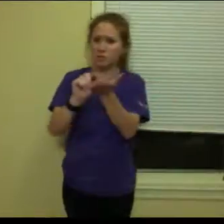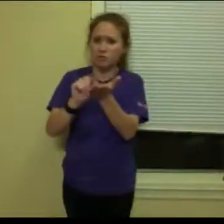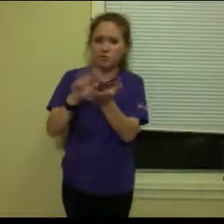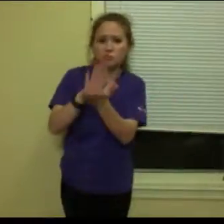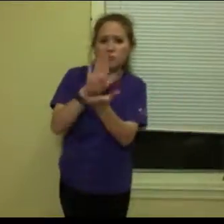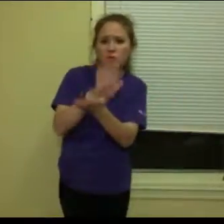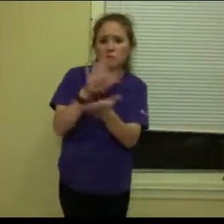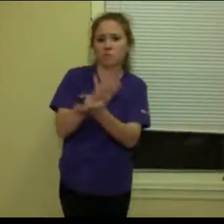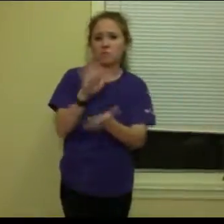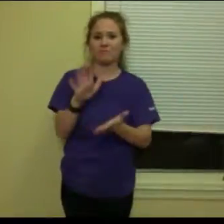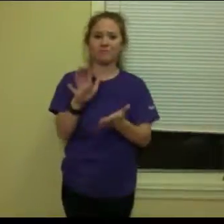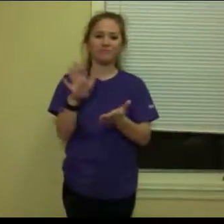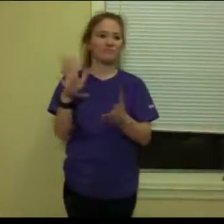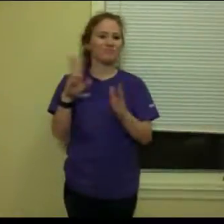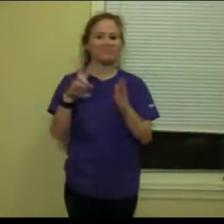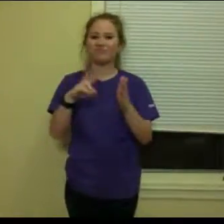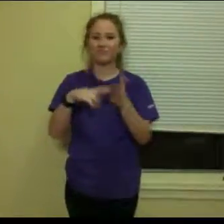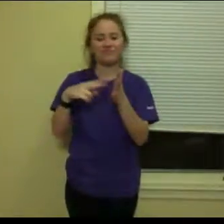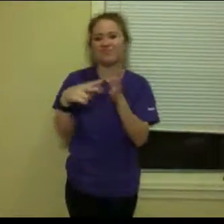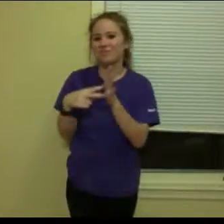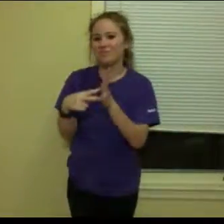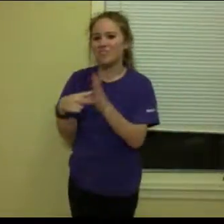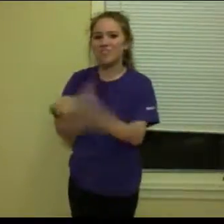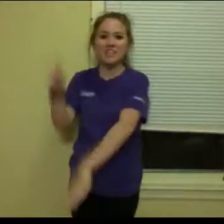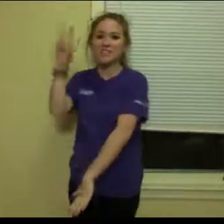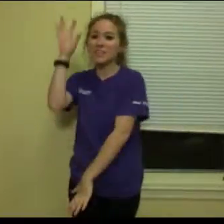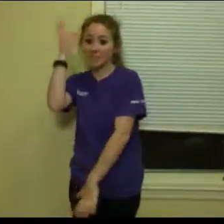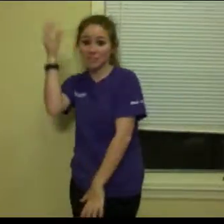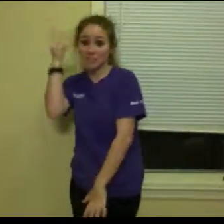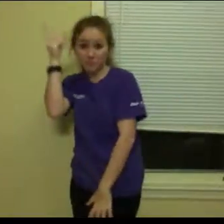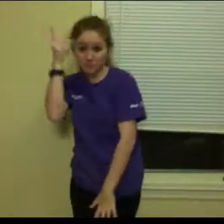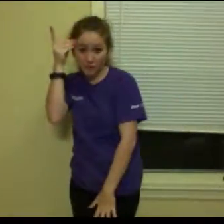People allowed to read the newspaper and books